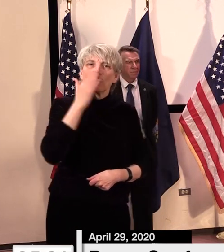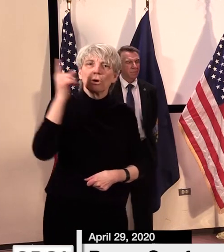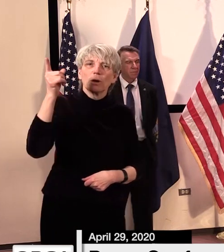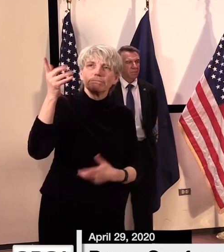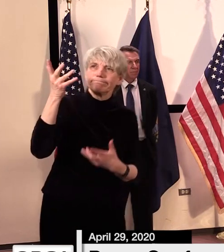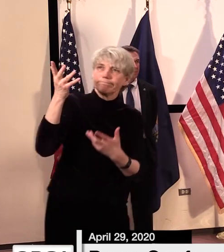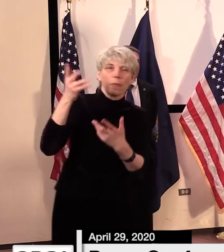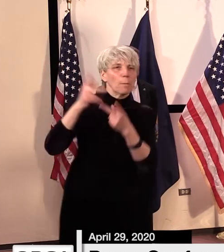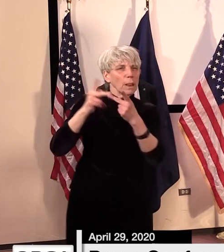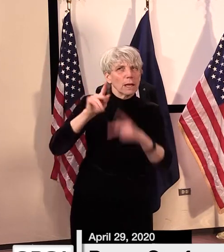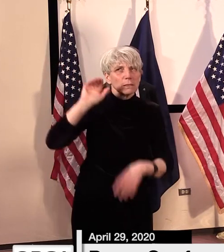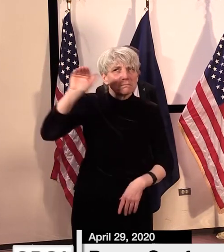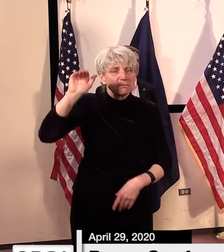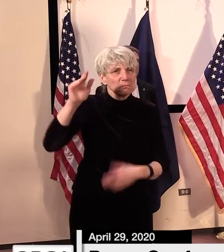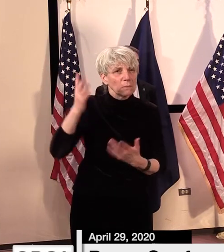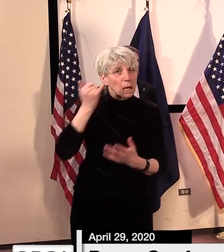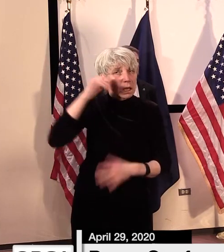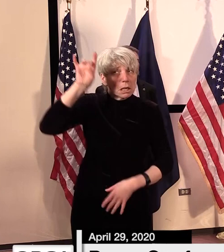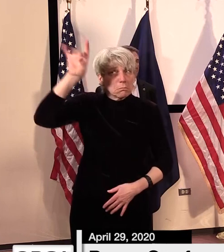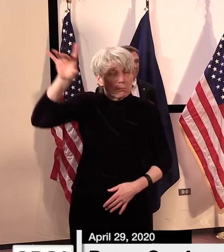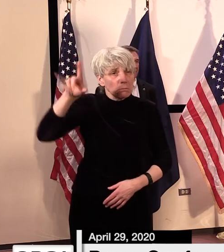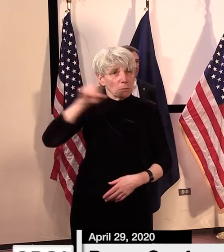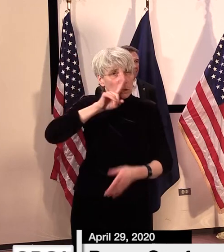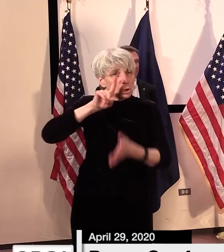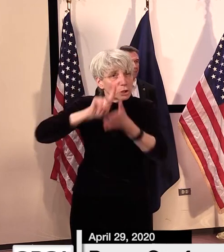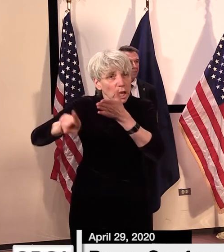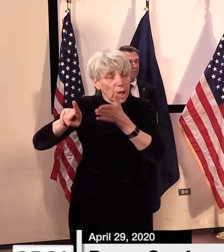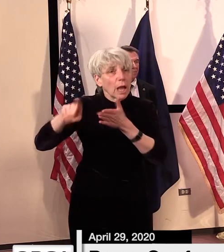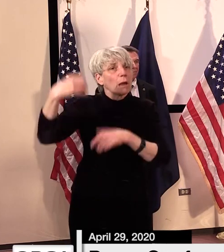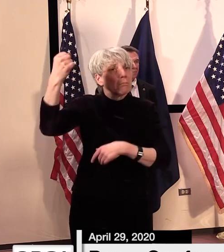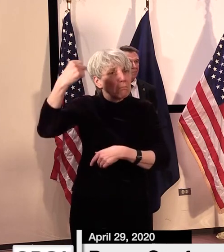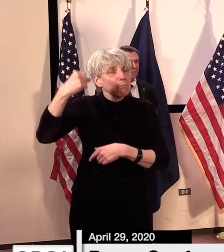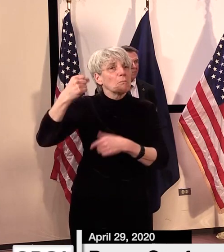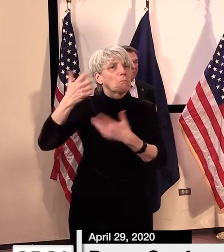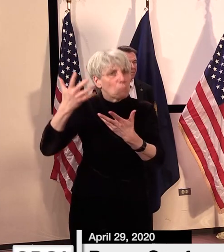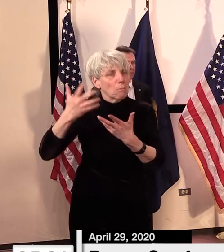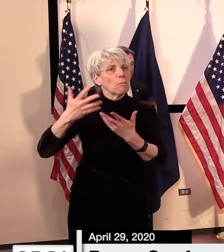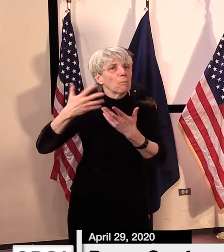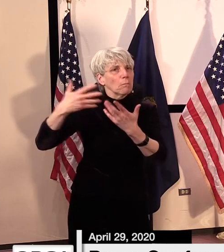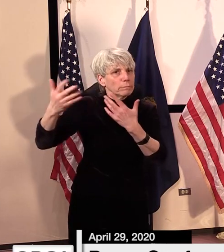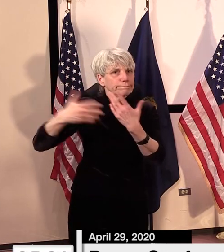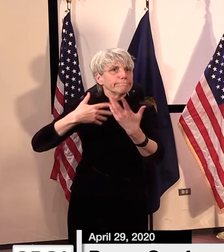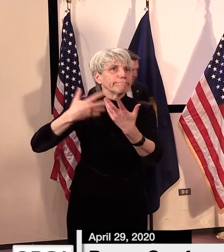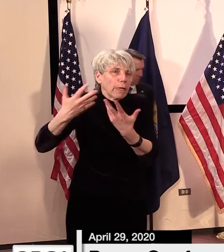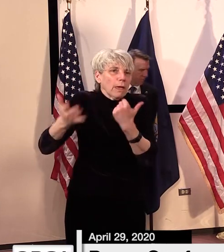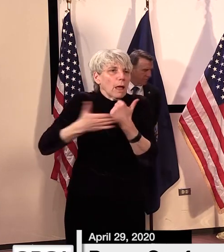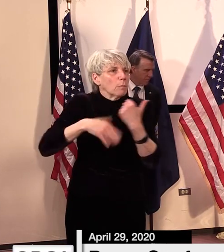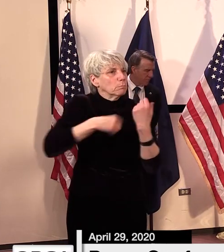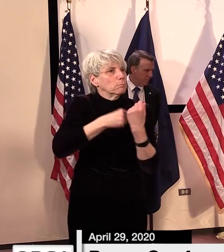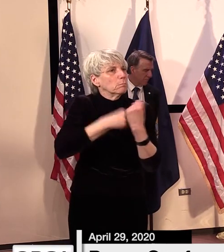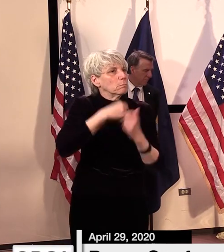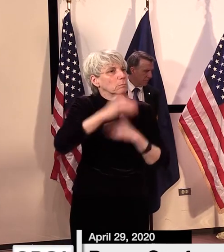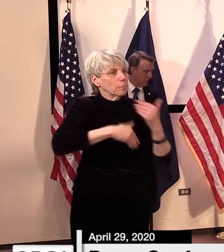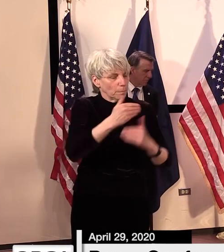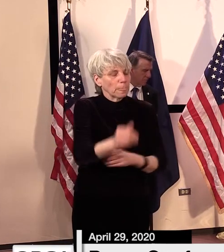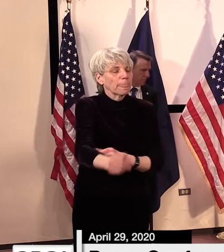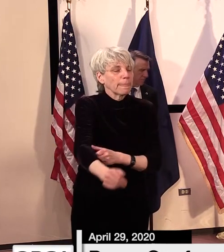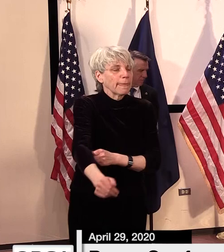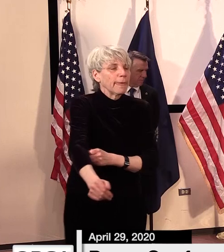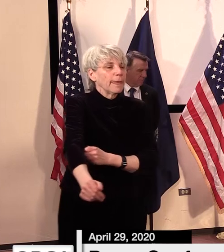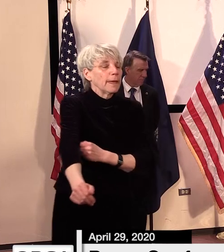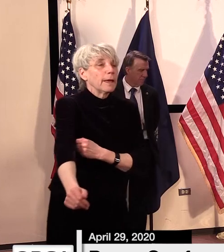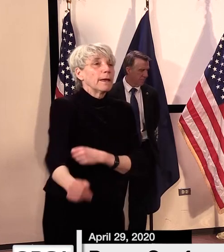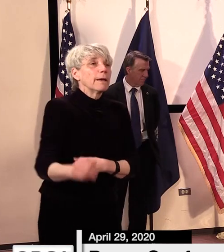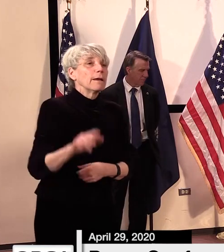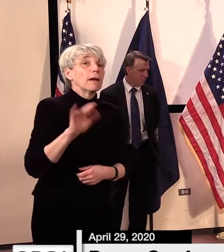board, if you will, for some of the things we come up with. And this was really, you know, within the health sector of state